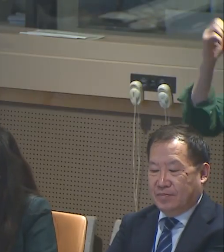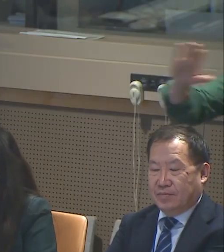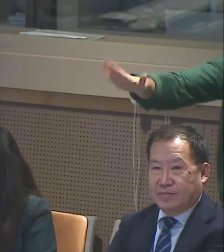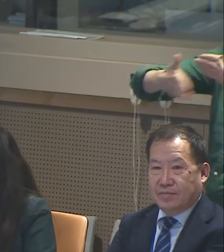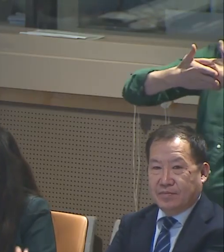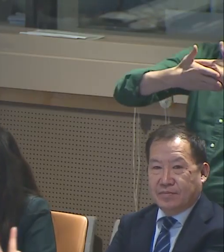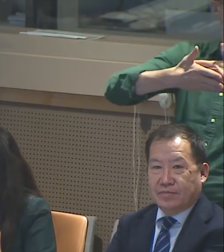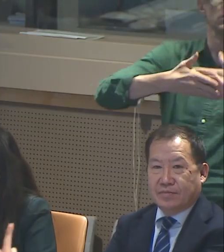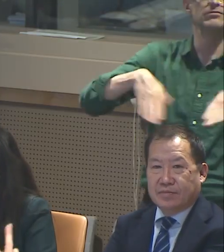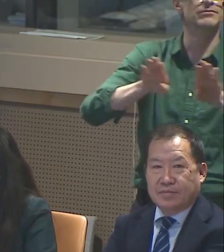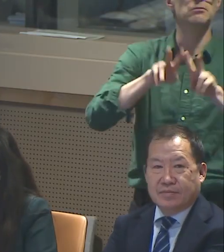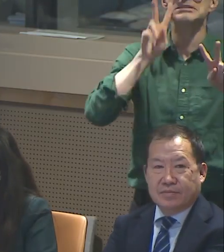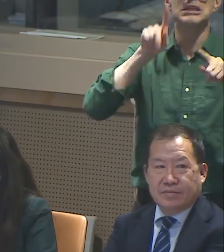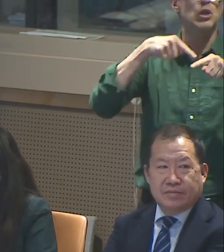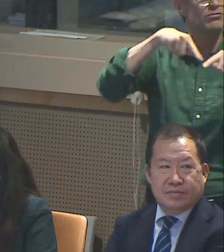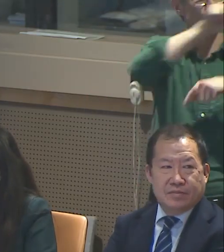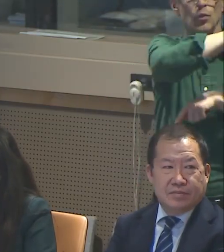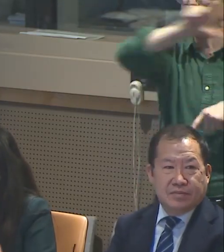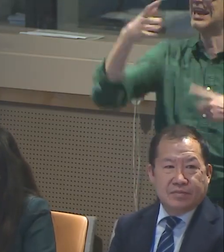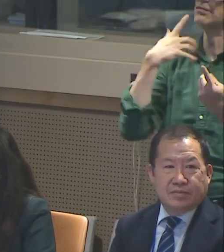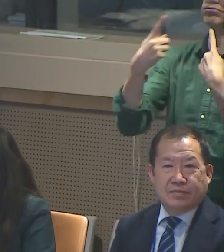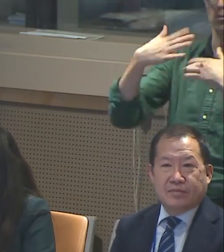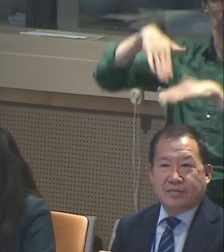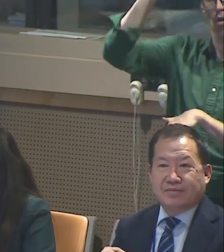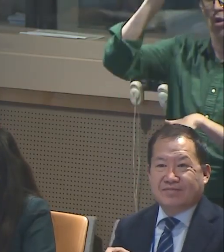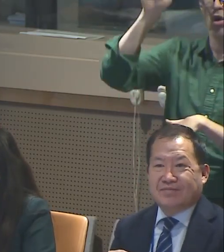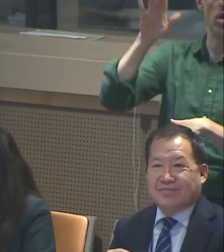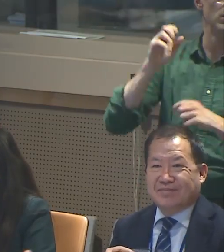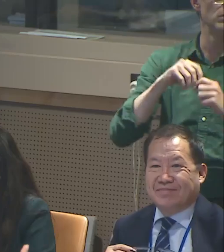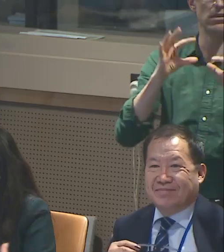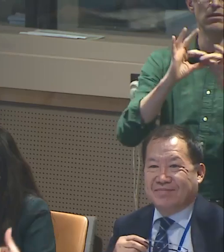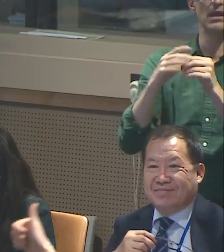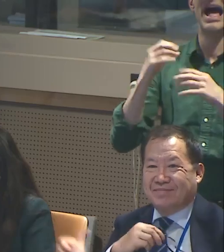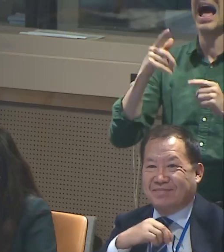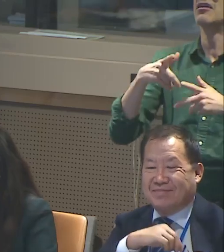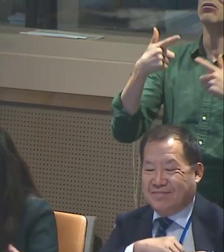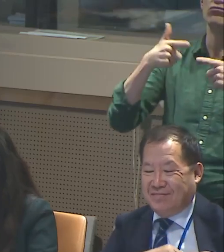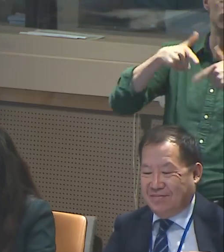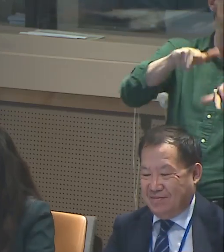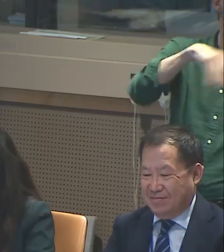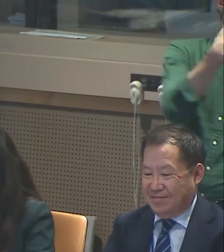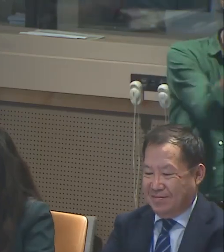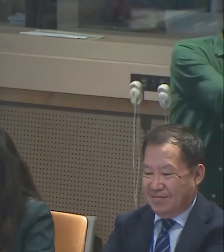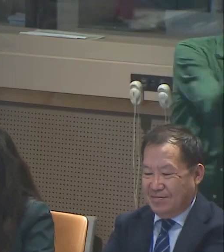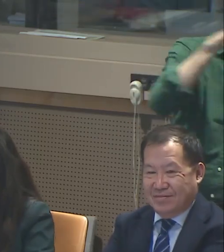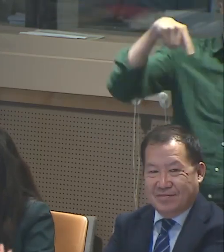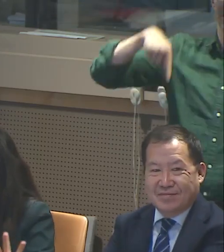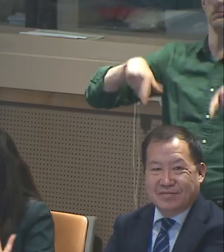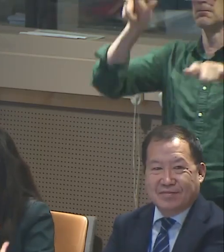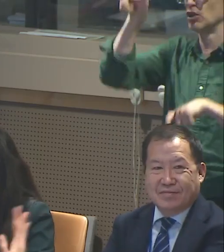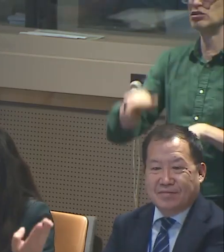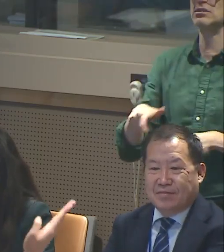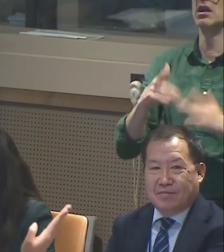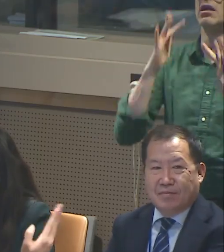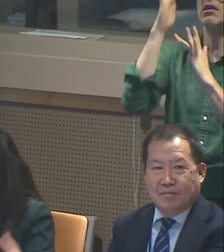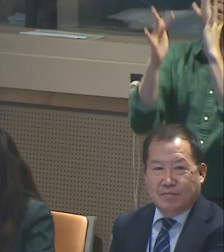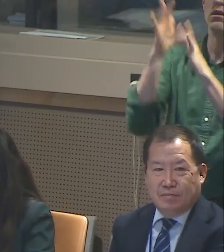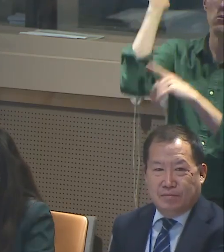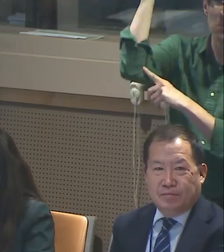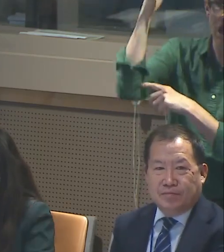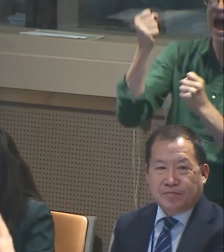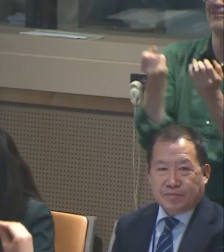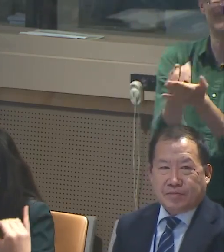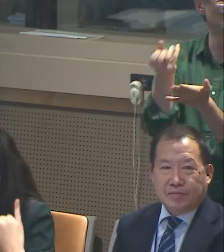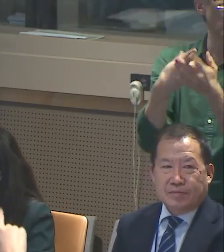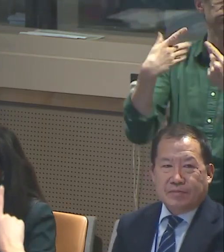looking forward to continue this conversation with you remotely on webinar and welcoming your feedback on the